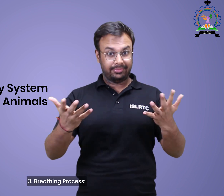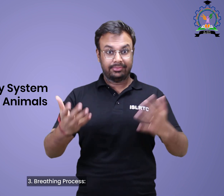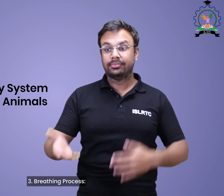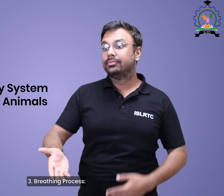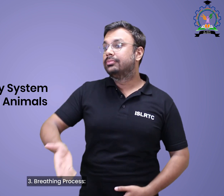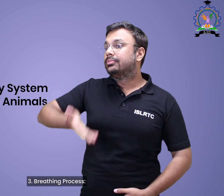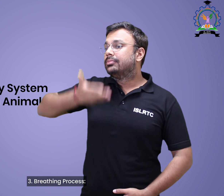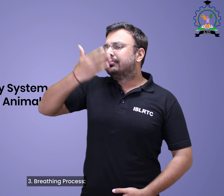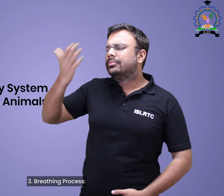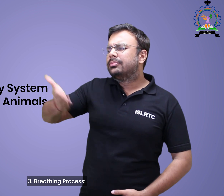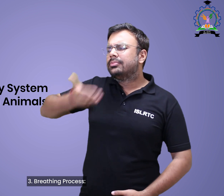Three. Breathing process.